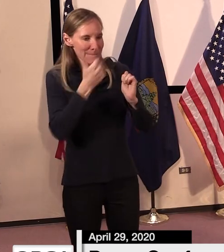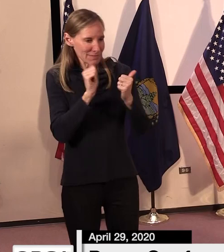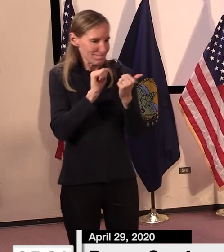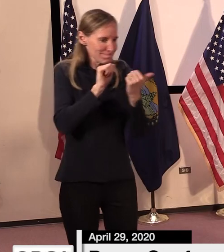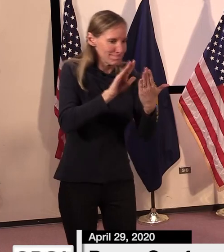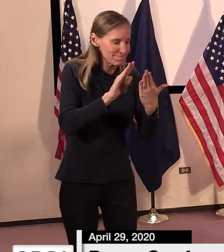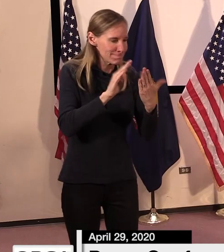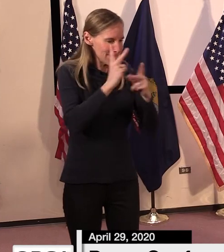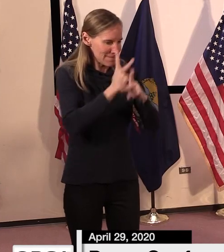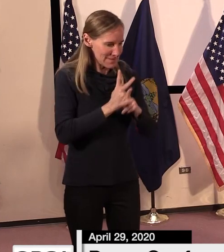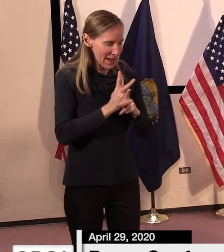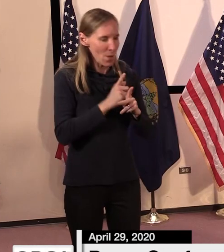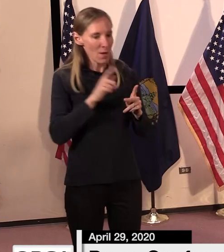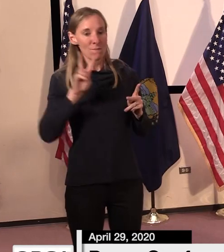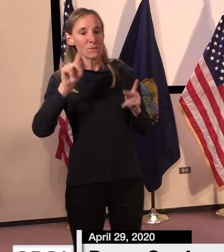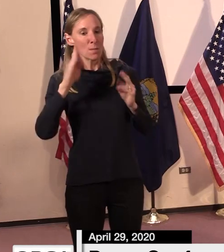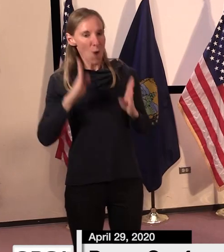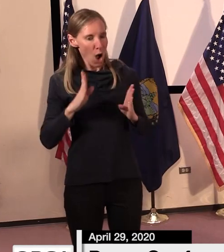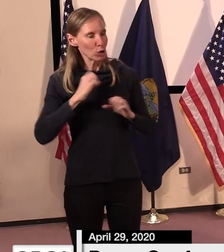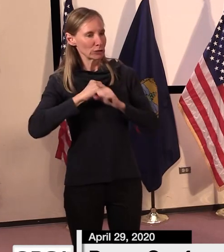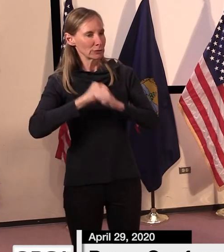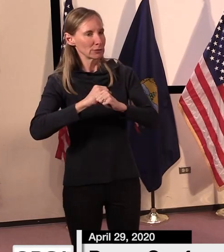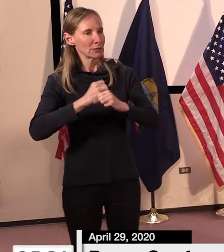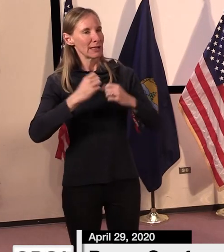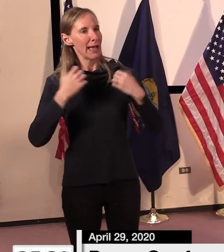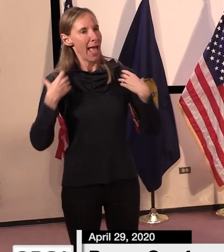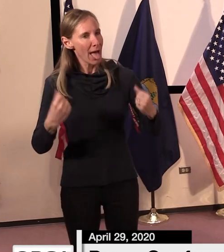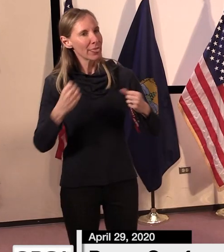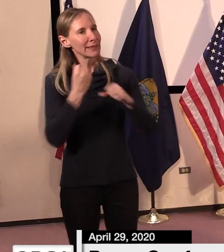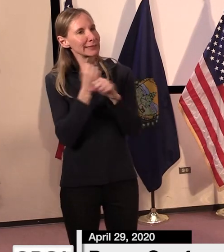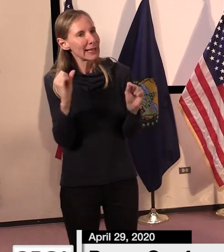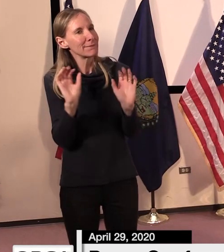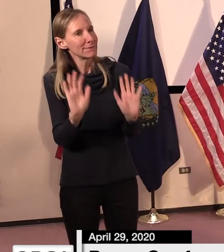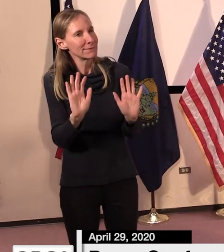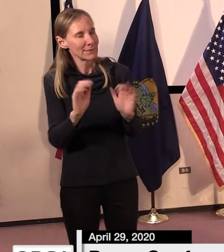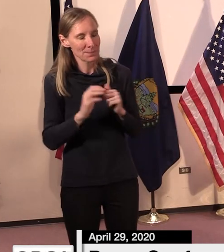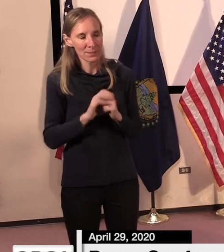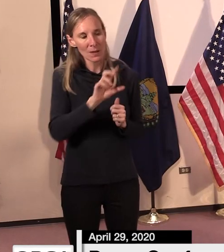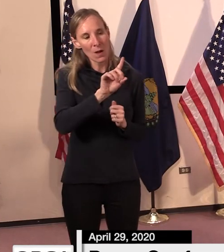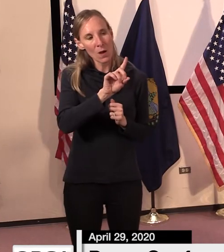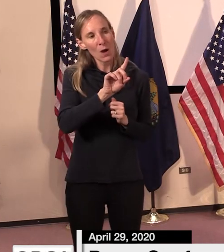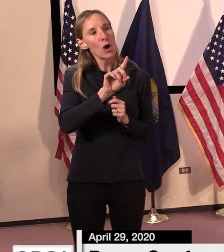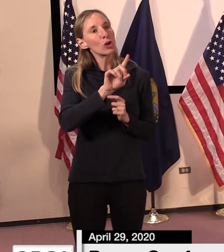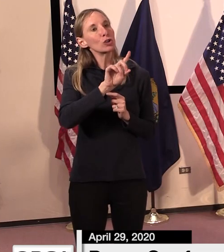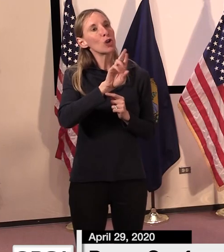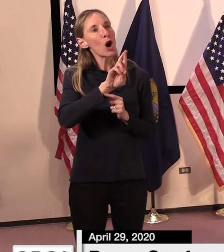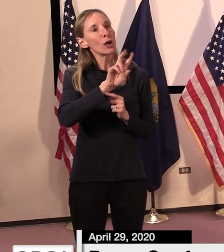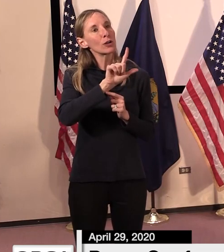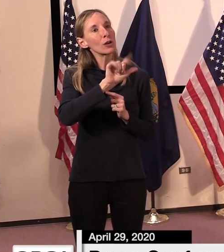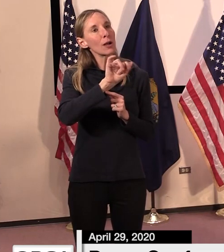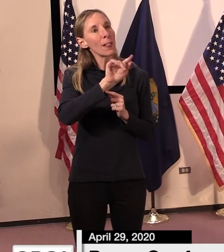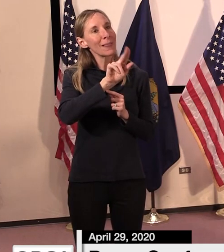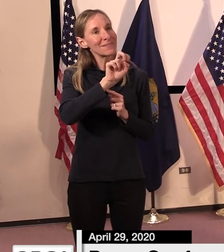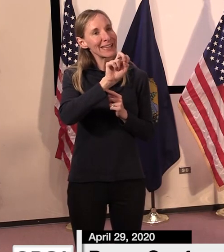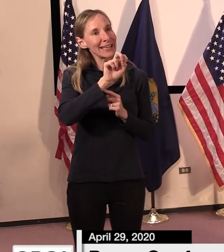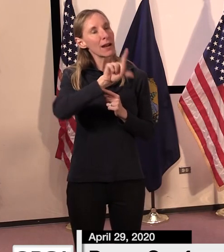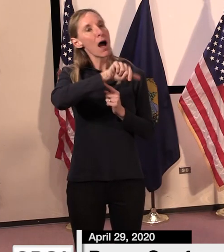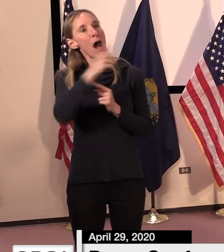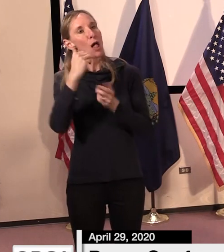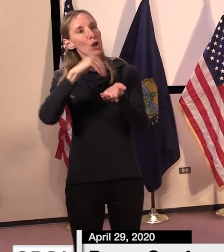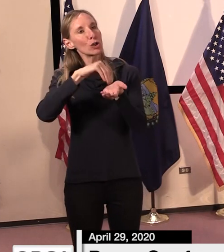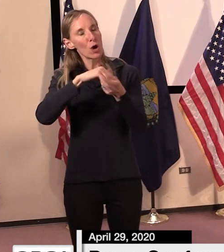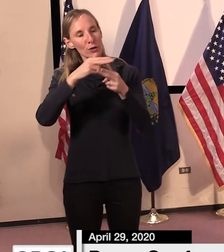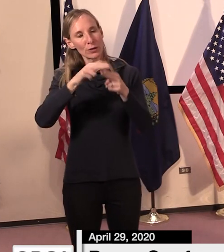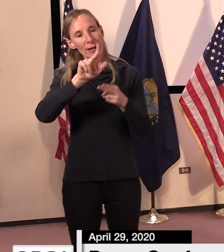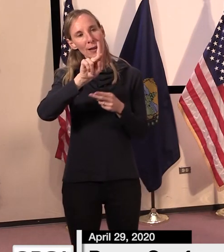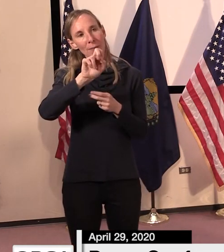make sure the health and safety of all Vermonters are protected. Dr. Levine and Dr. Kelso will share more about our strategy in a minute,